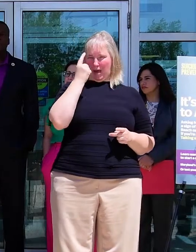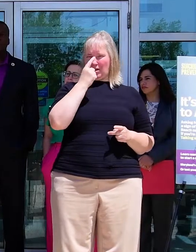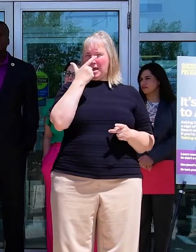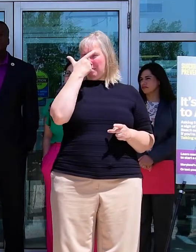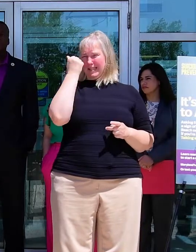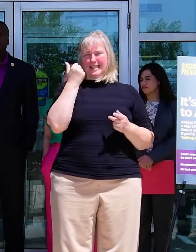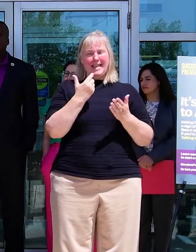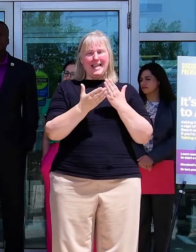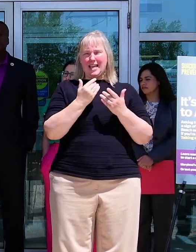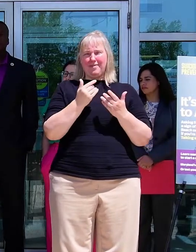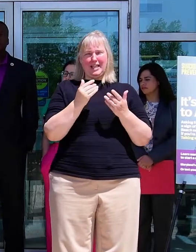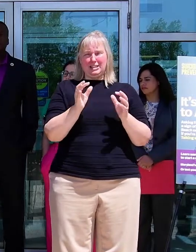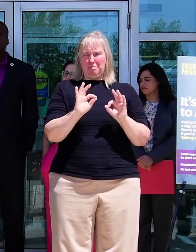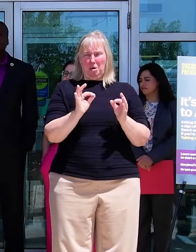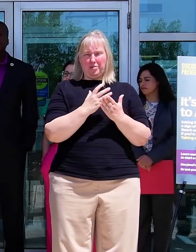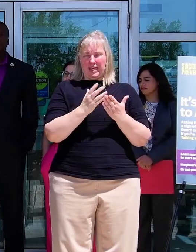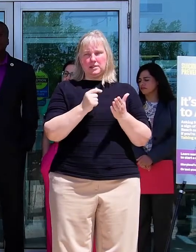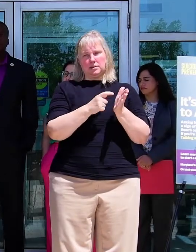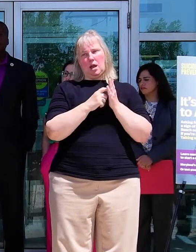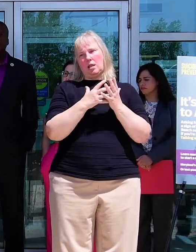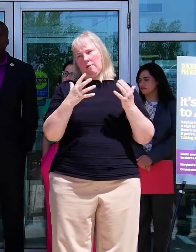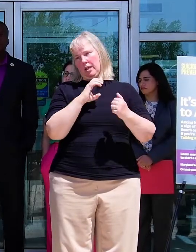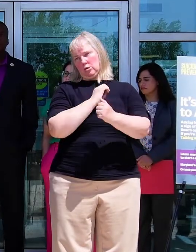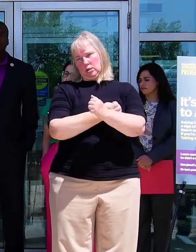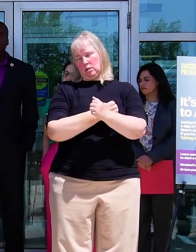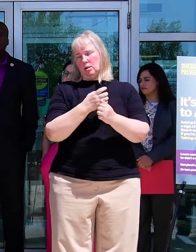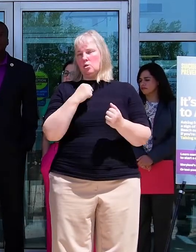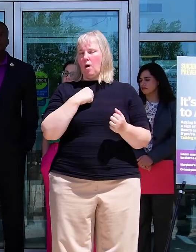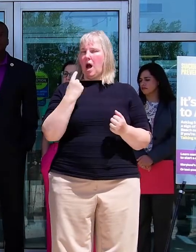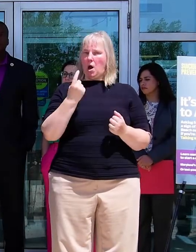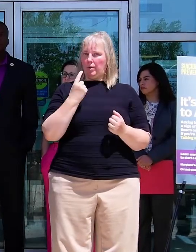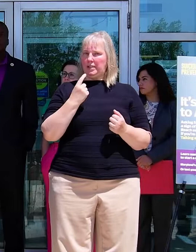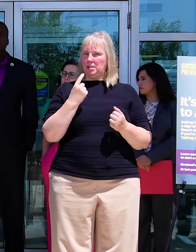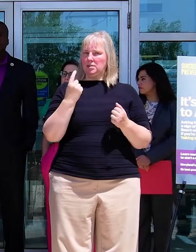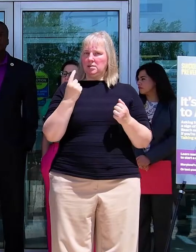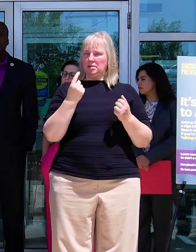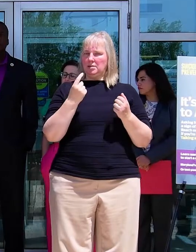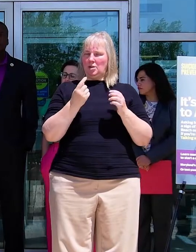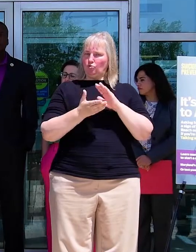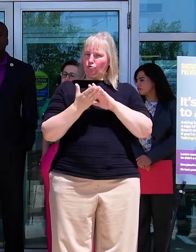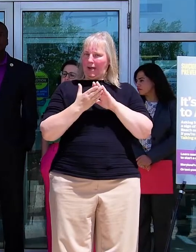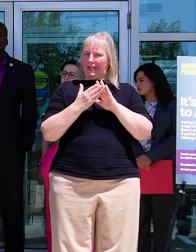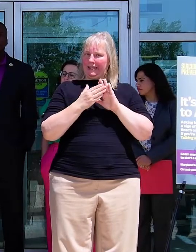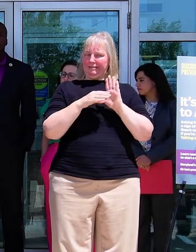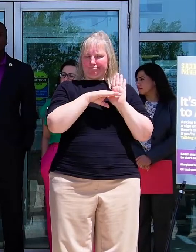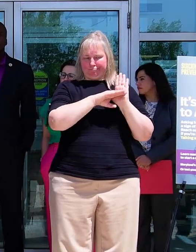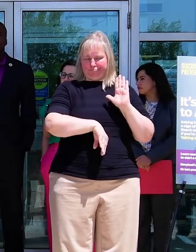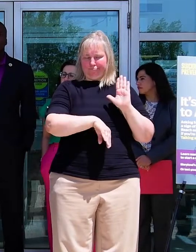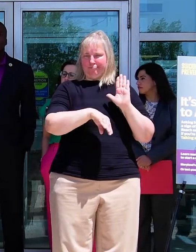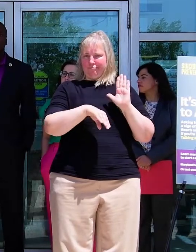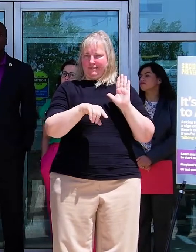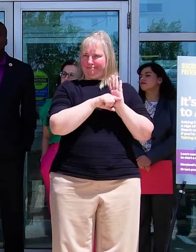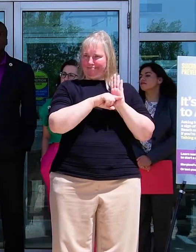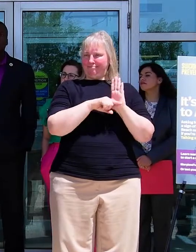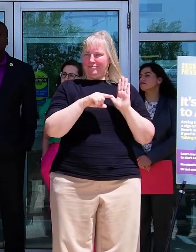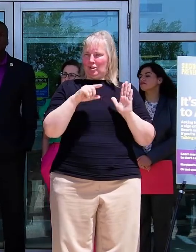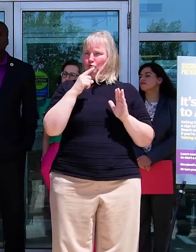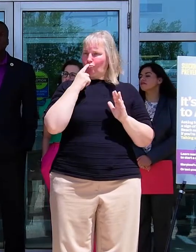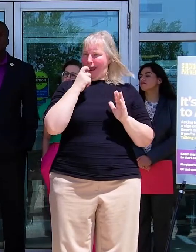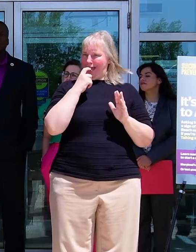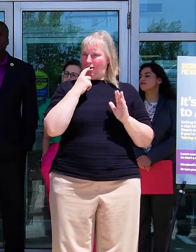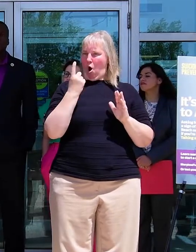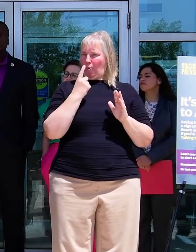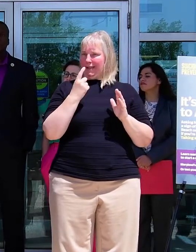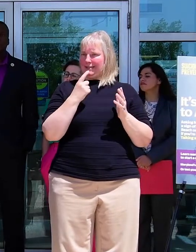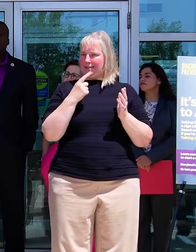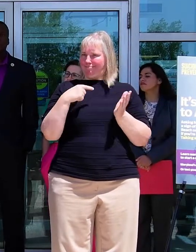small things take a lot of energy. And so I was always running in the red. I was always running a deficit. I would have, if I think